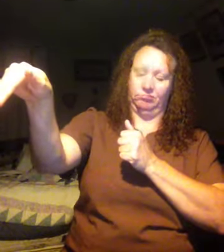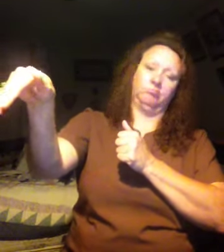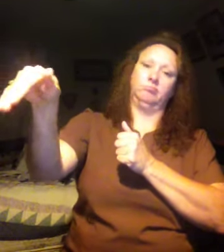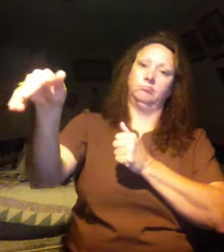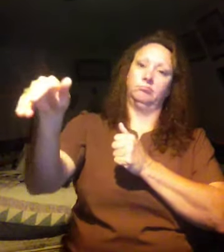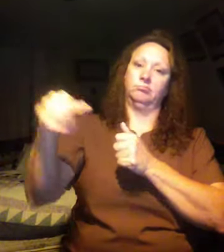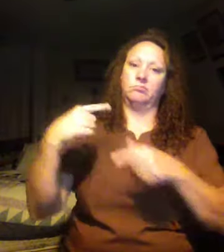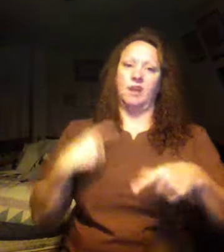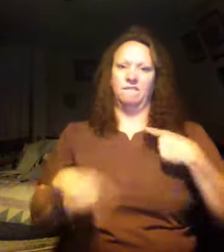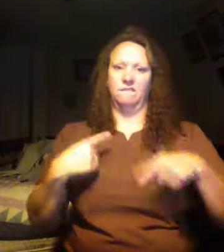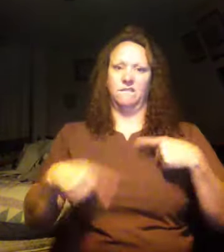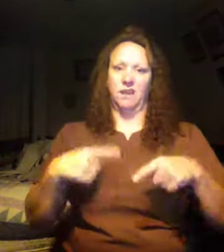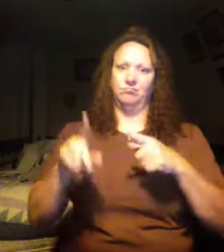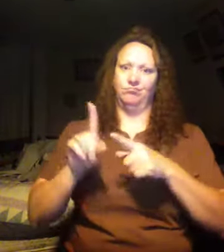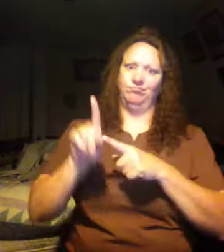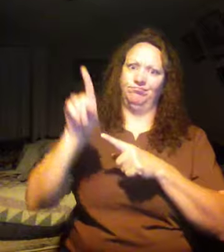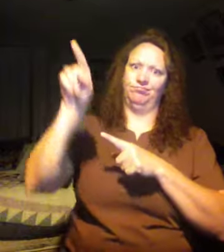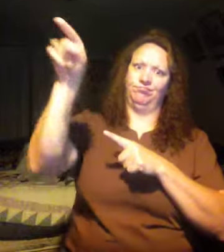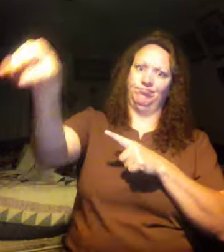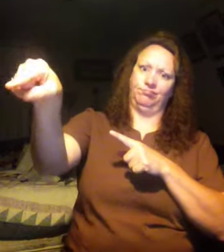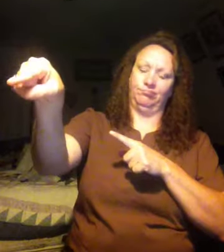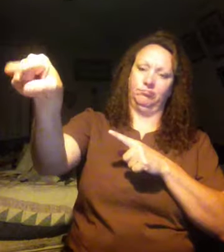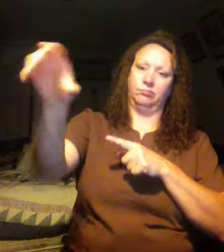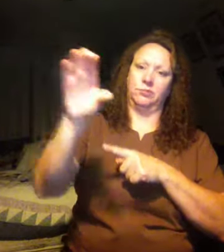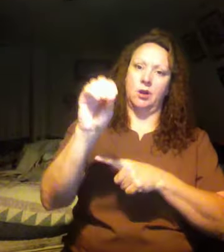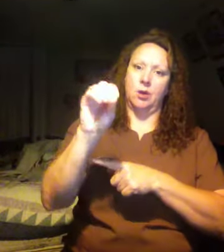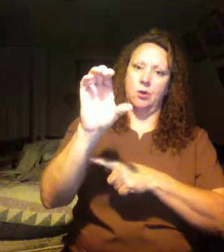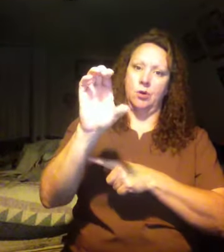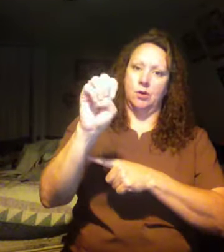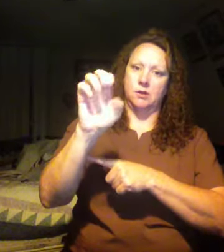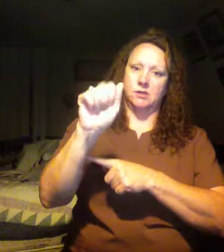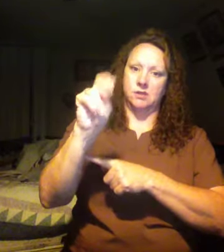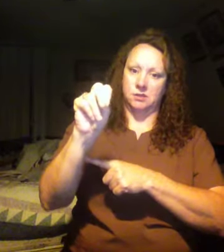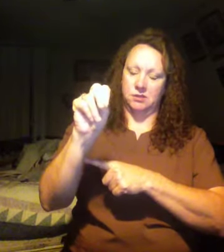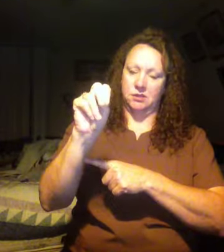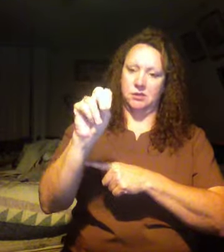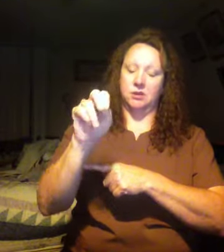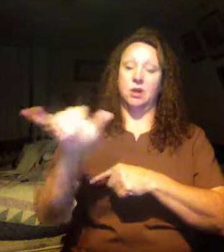They're way across an ocean. Right? Distance was a problem, and Brett?